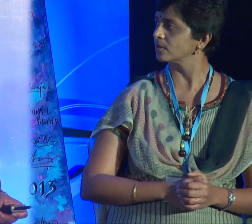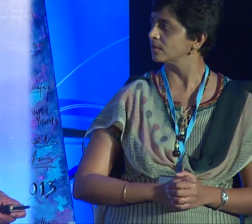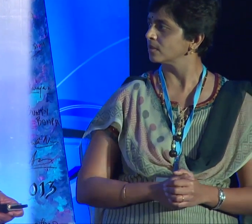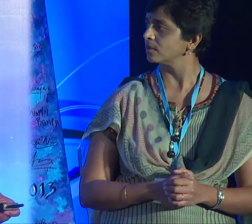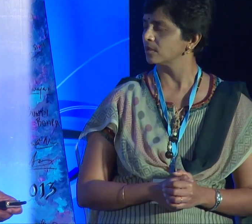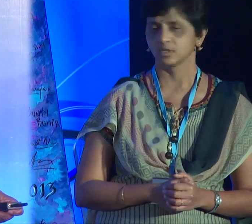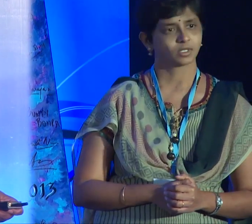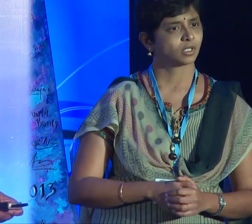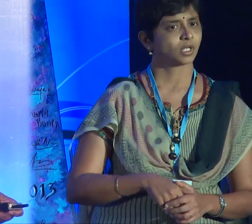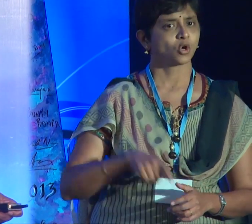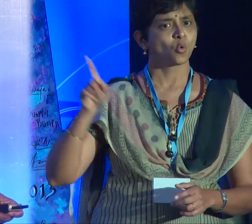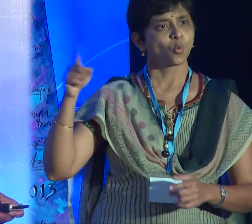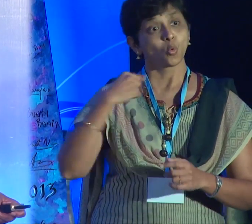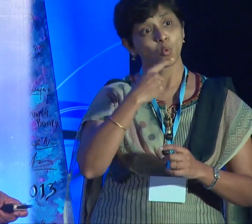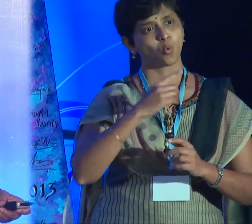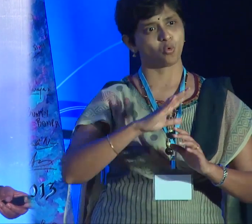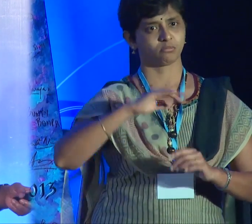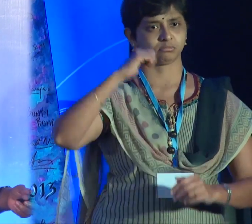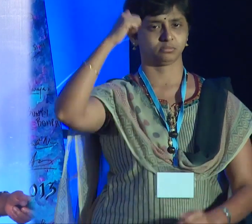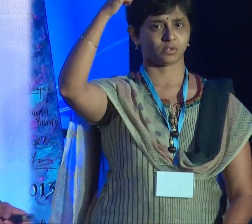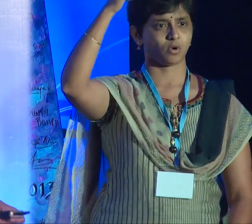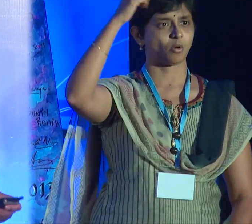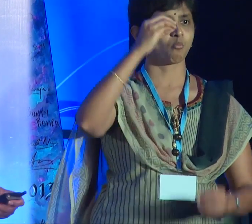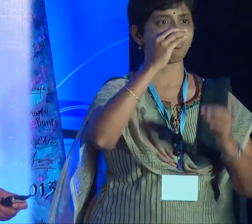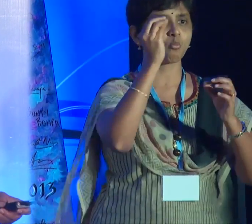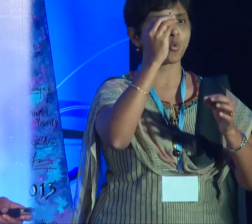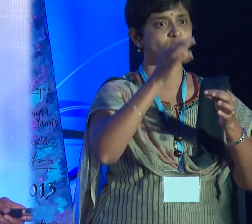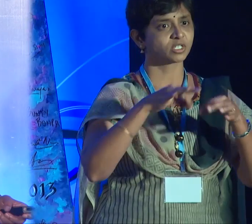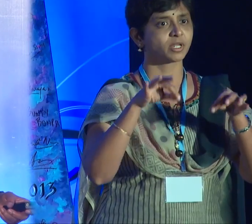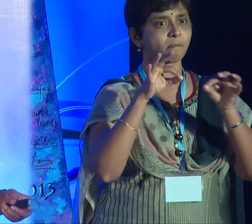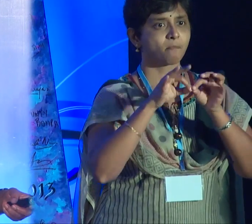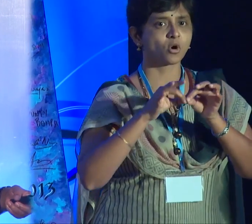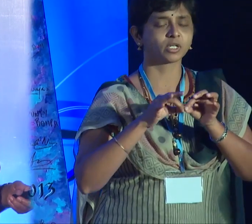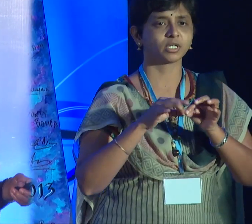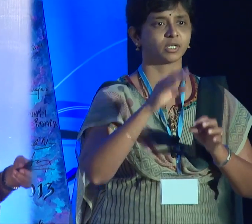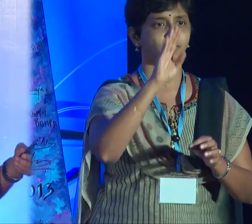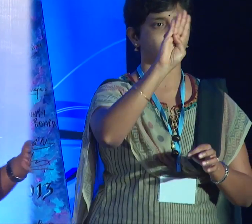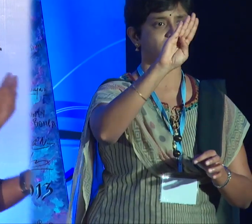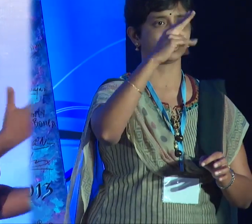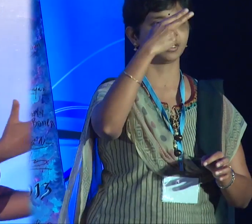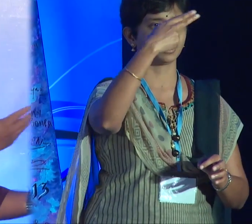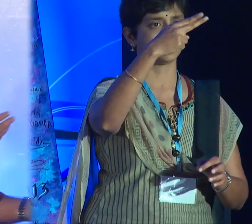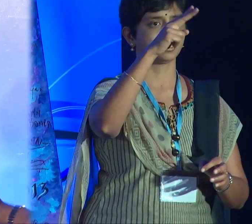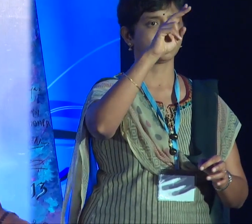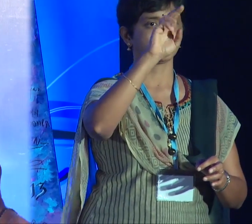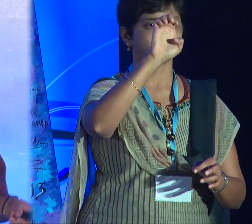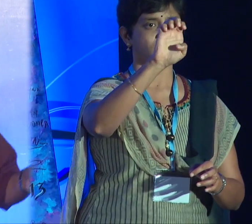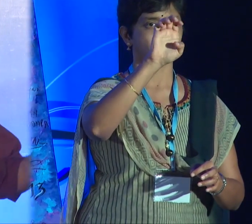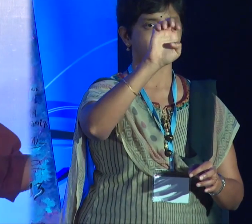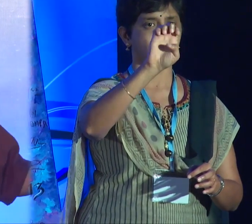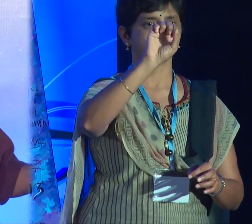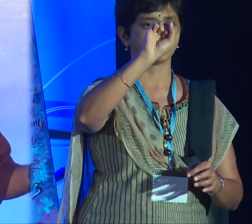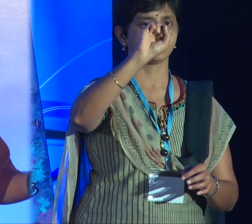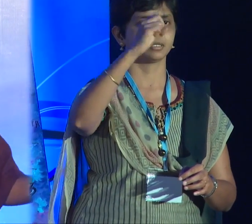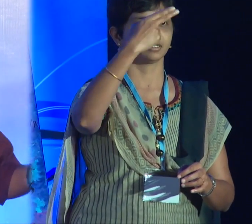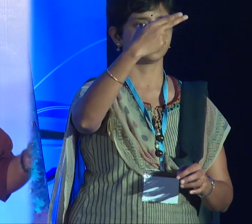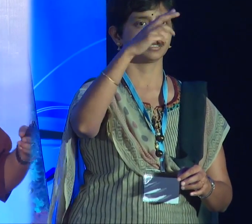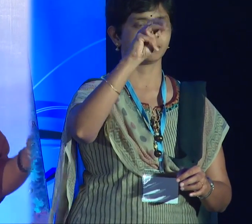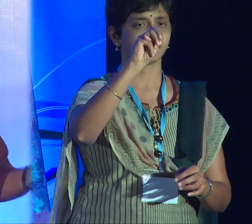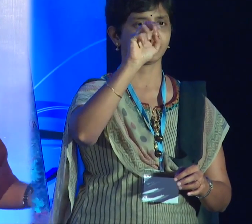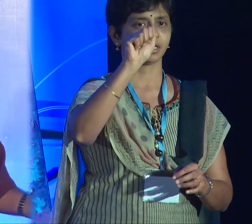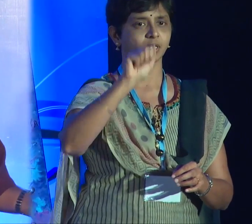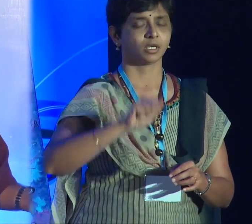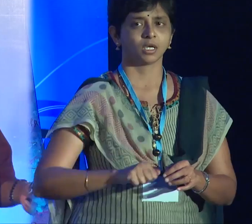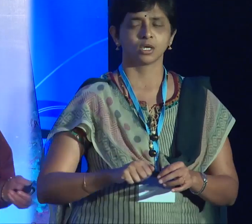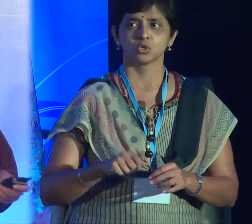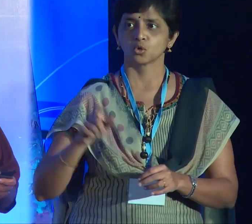is Bhishma Pitamaha. And if you read the way he's presented in our stories as this great noble